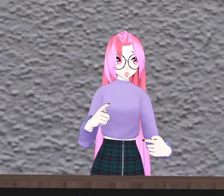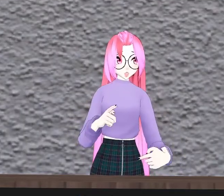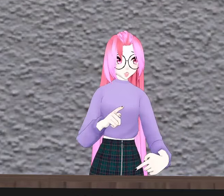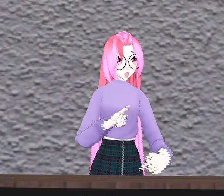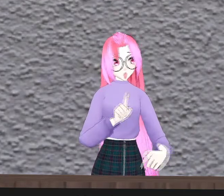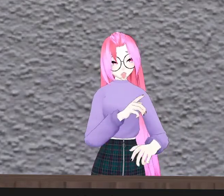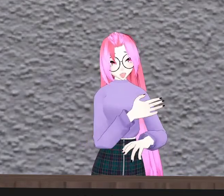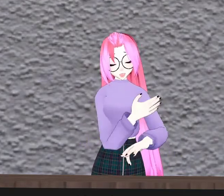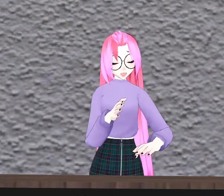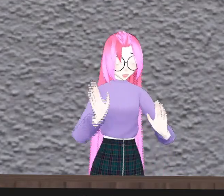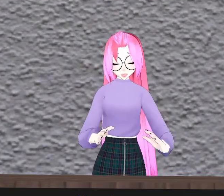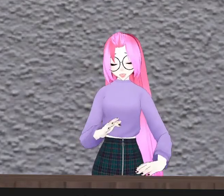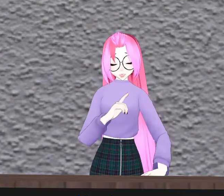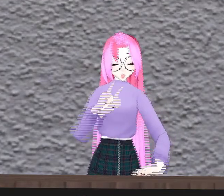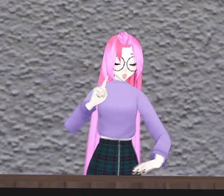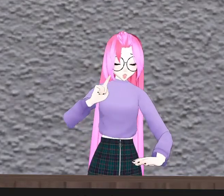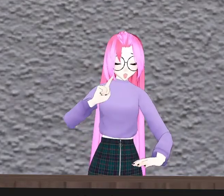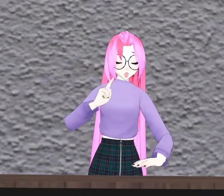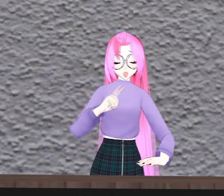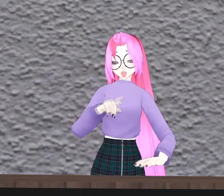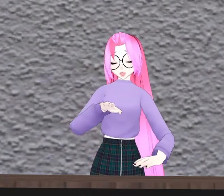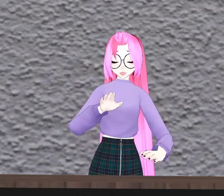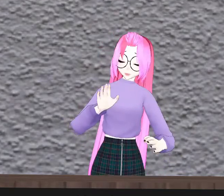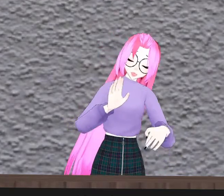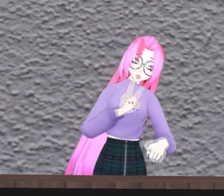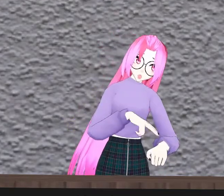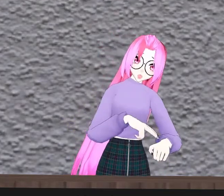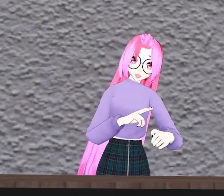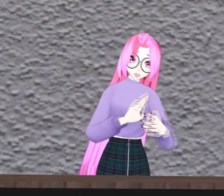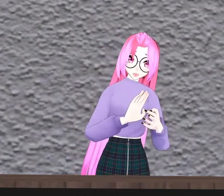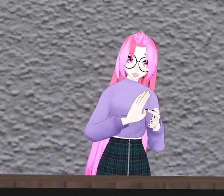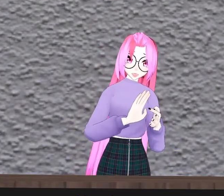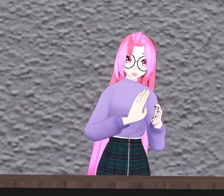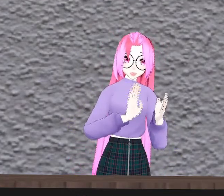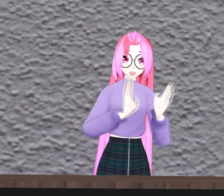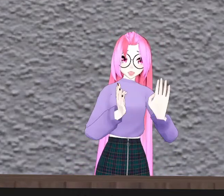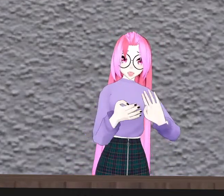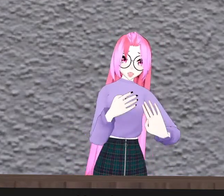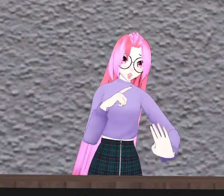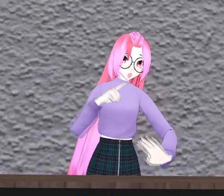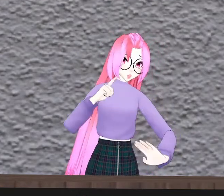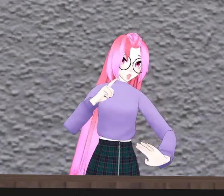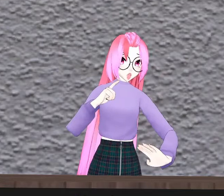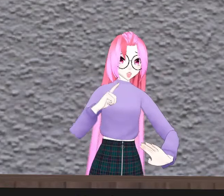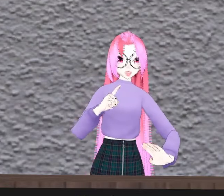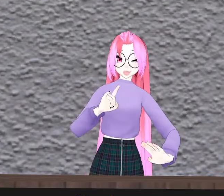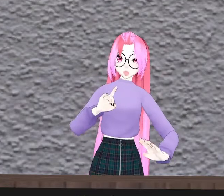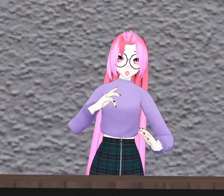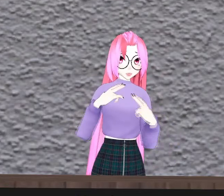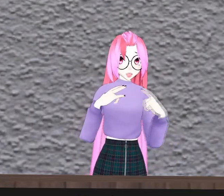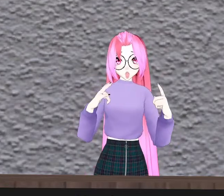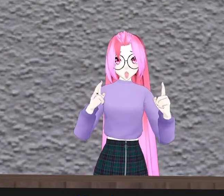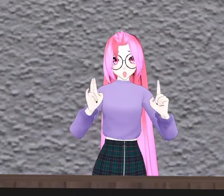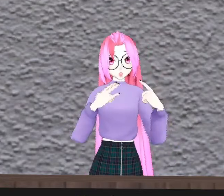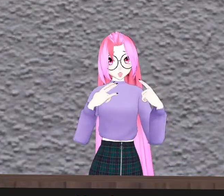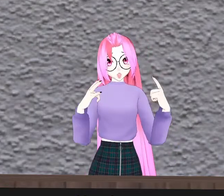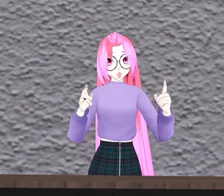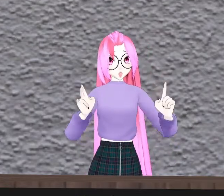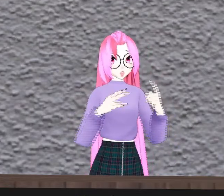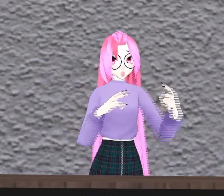famous musicians have been deaf. Usually it's becoming deaf. So a lot of singers